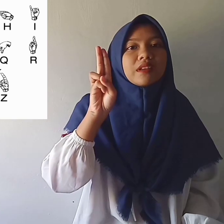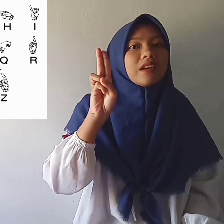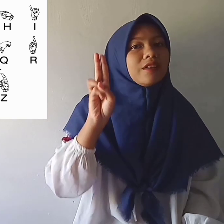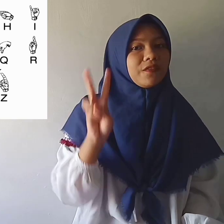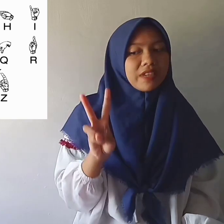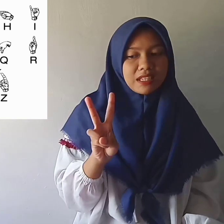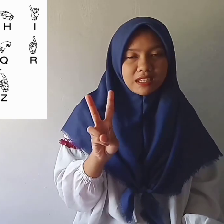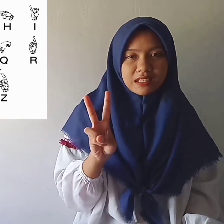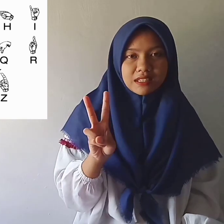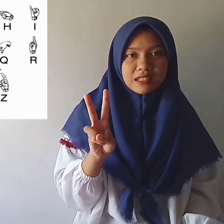V,